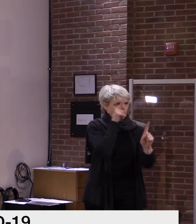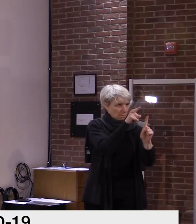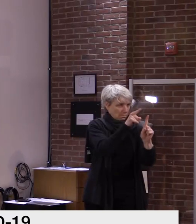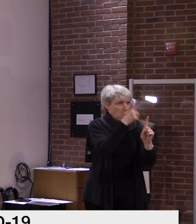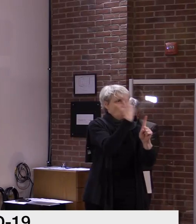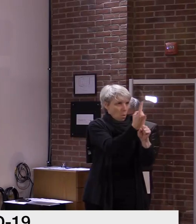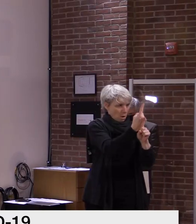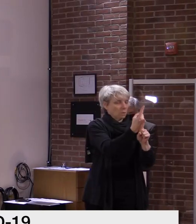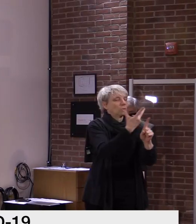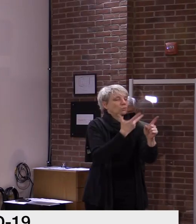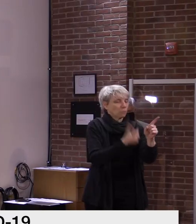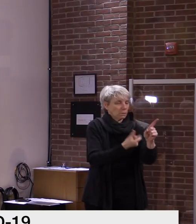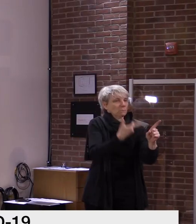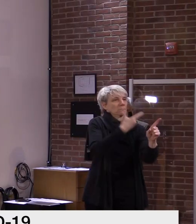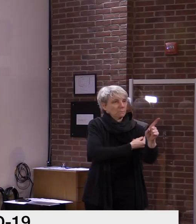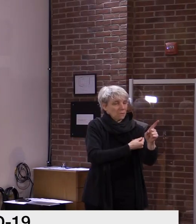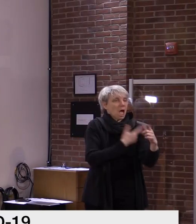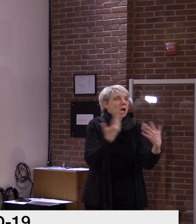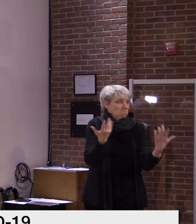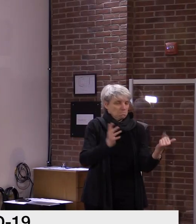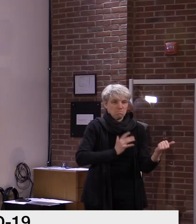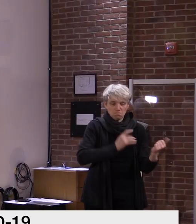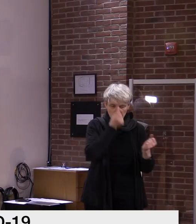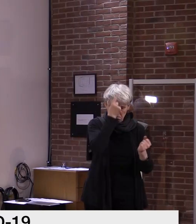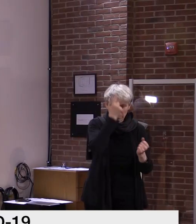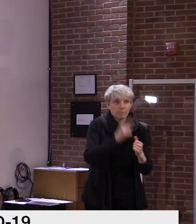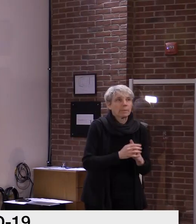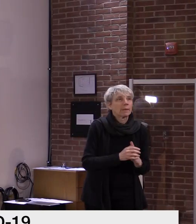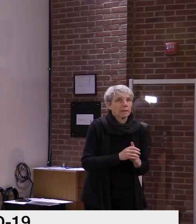that they've gotten all their other vaccines in. So